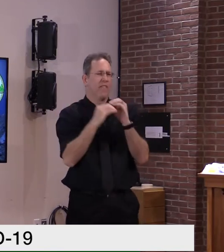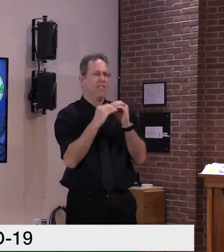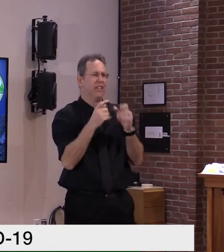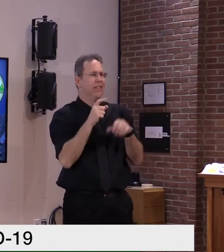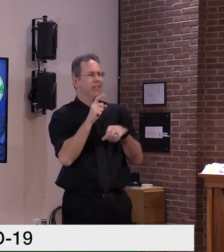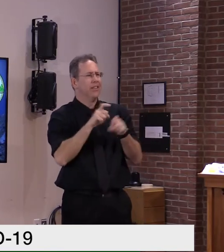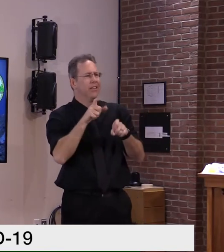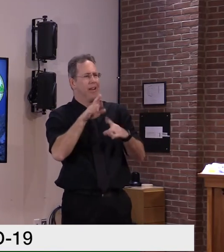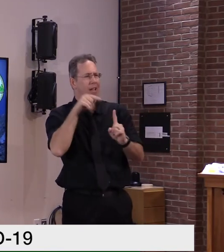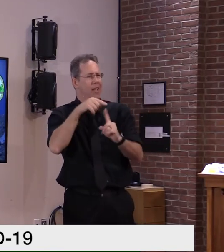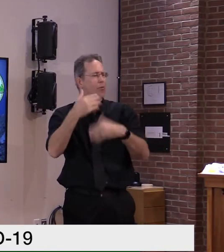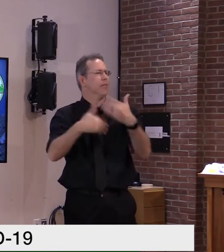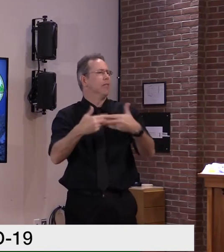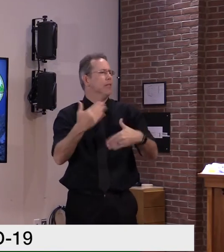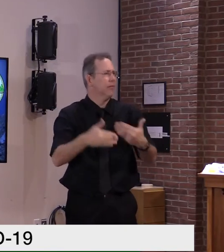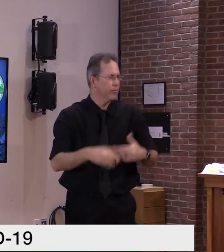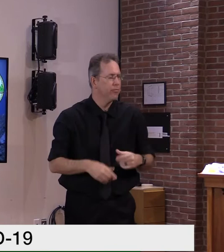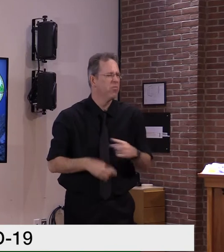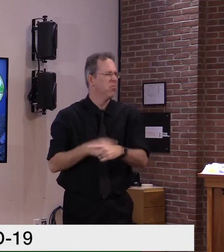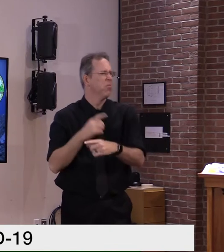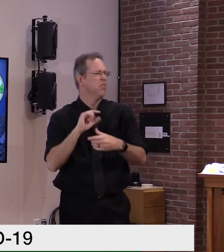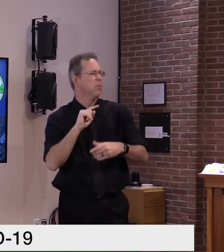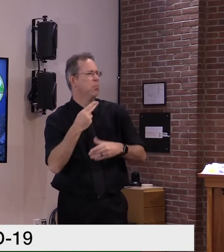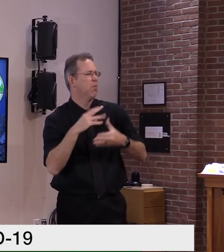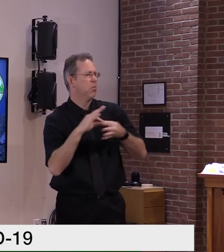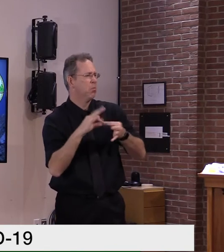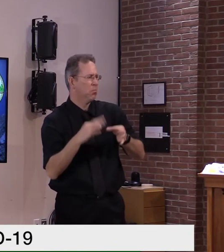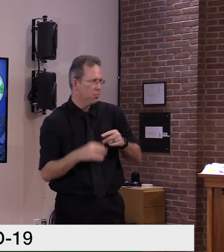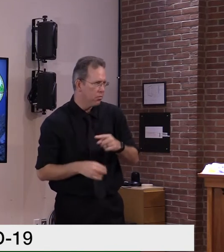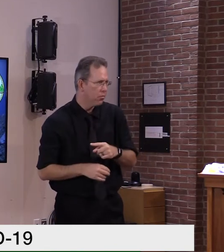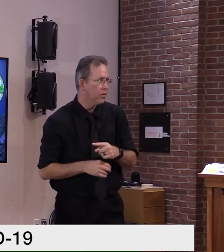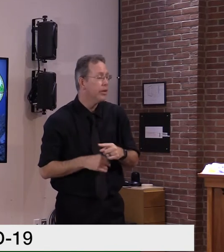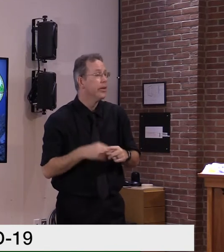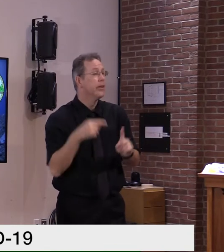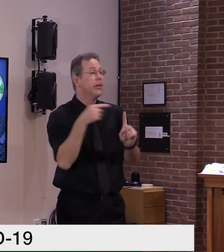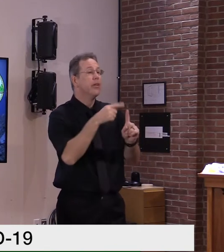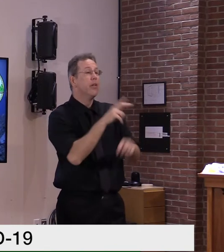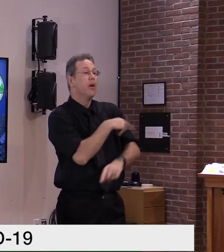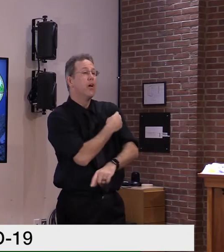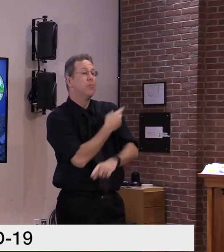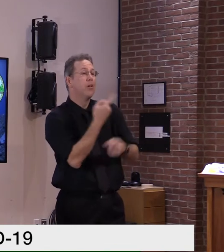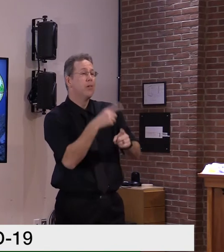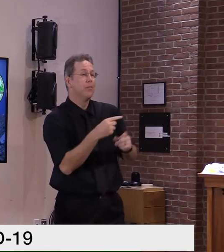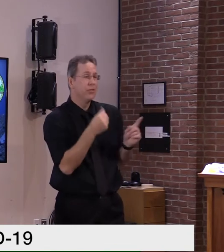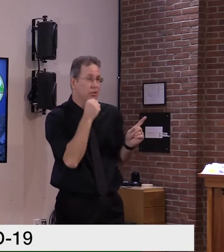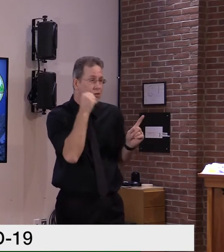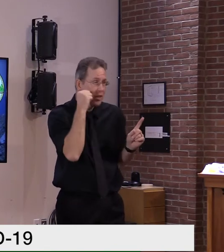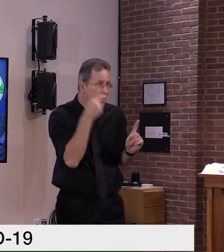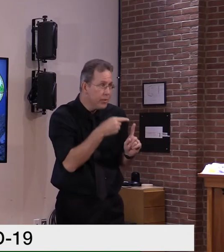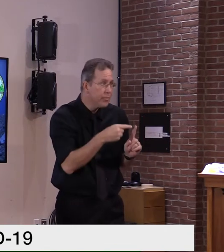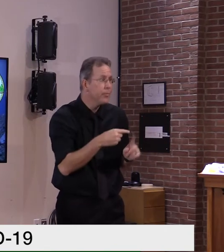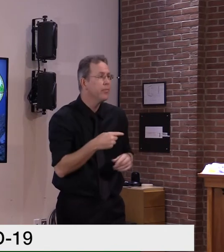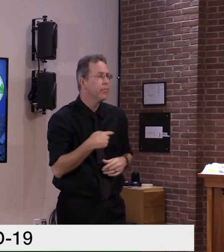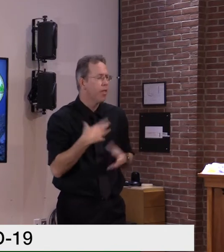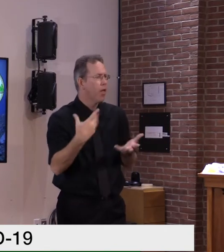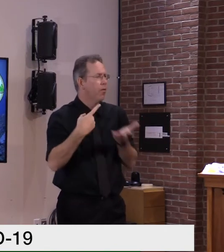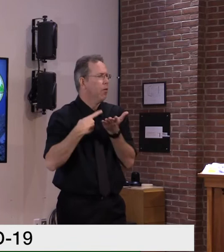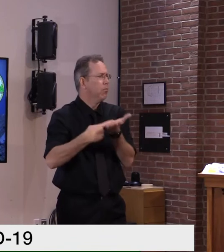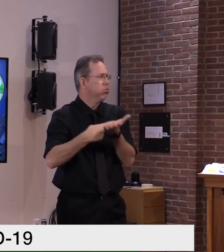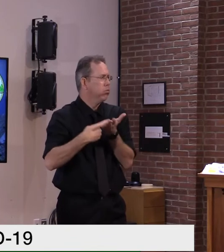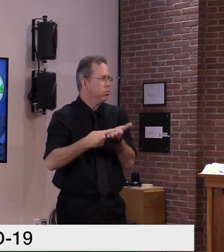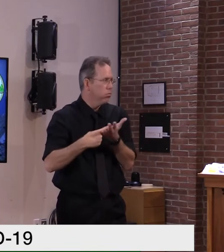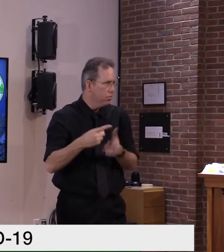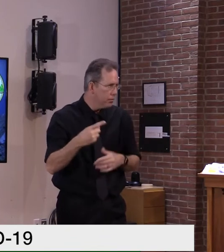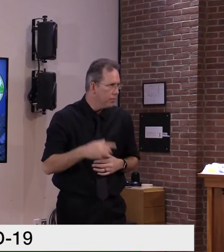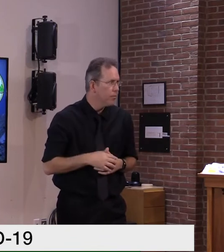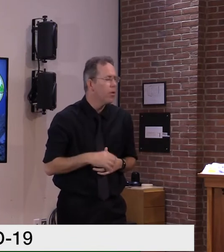Thanks, Kat. We met with the hospitals the other day. One of the things that we talked about was trying